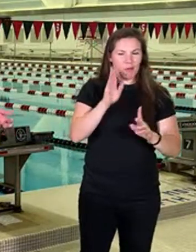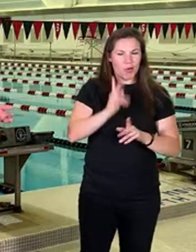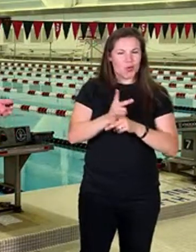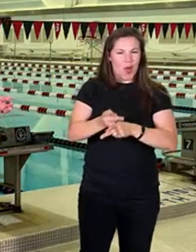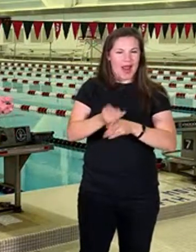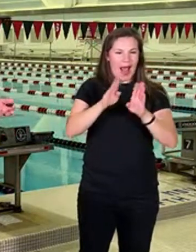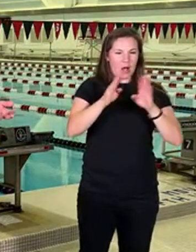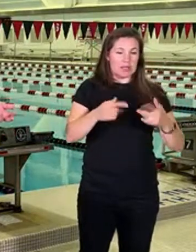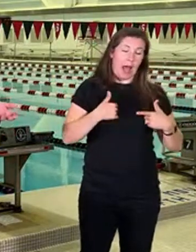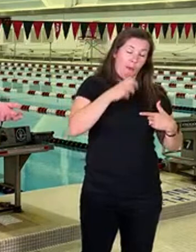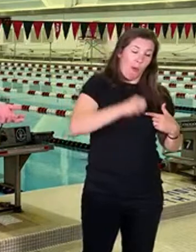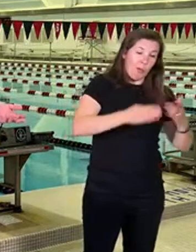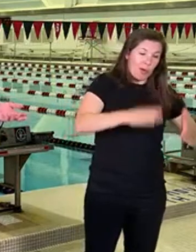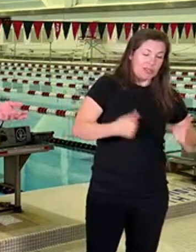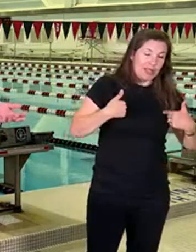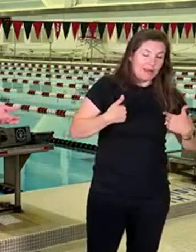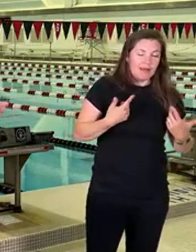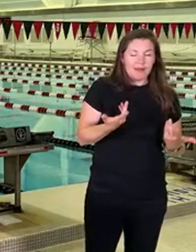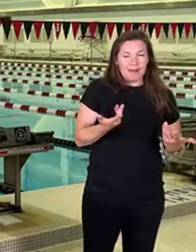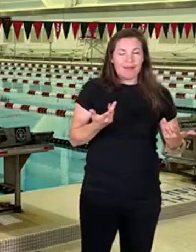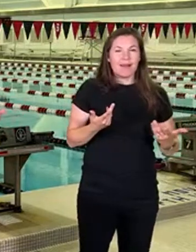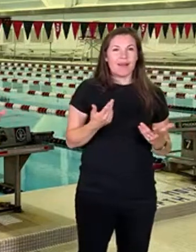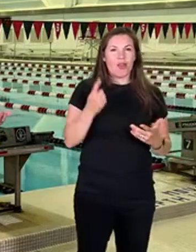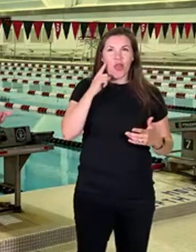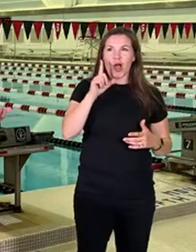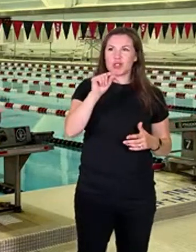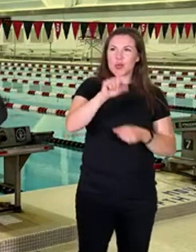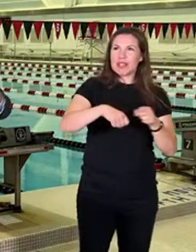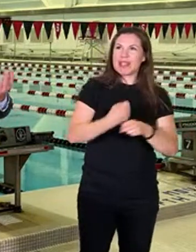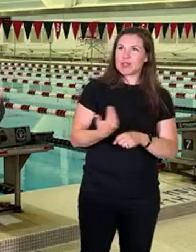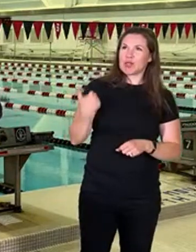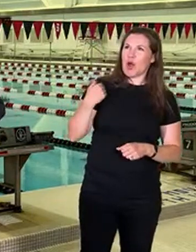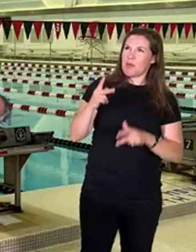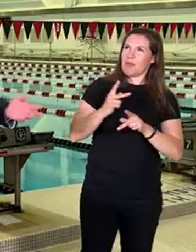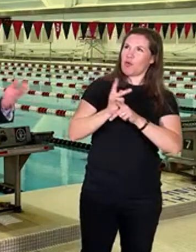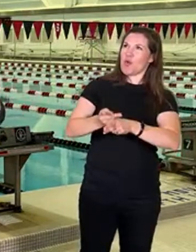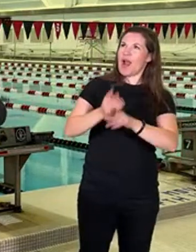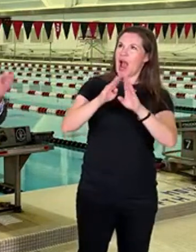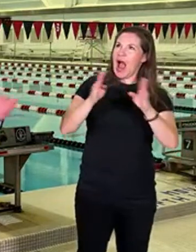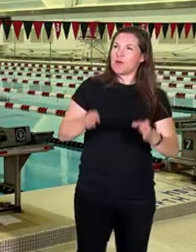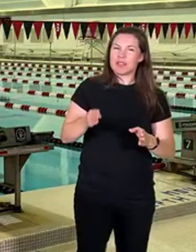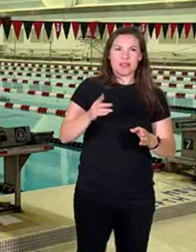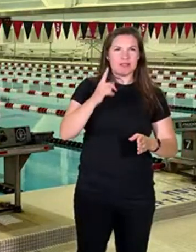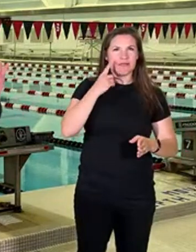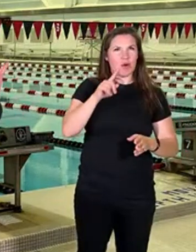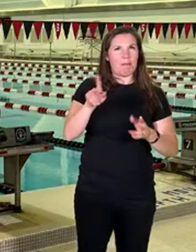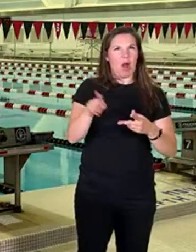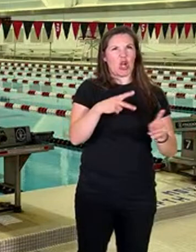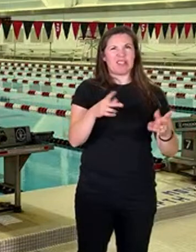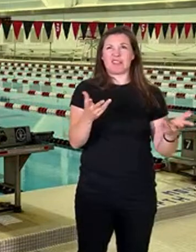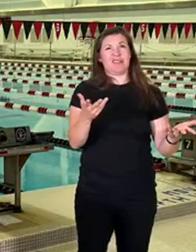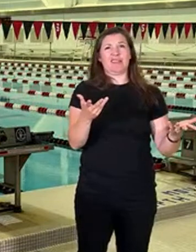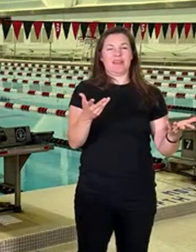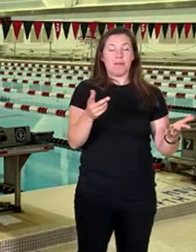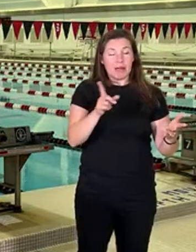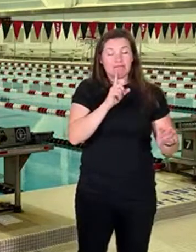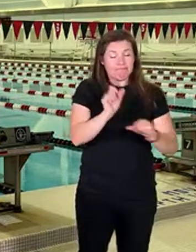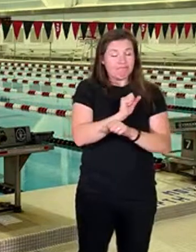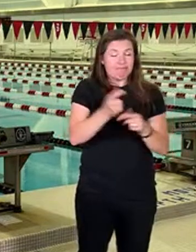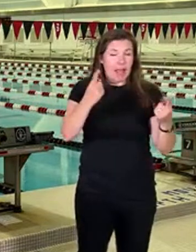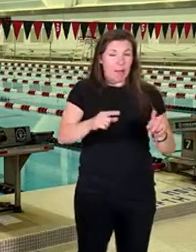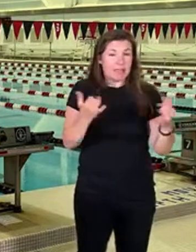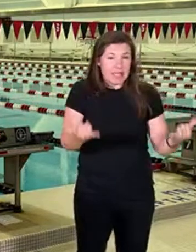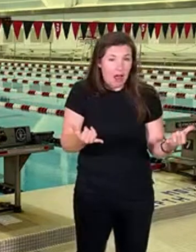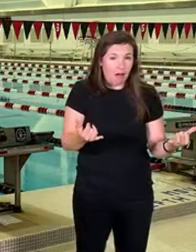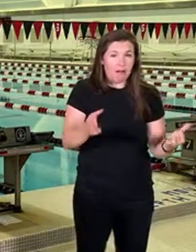houses. I'm old. I would have never thought 20 years ago that people would be renting their houses to others for parties and things like that, but that happens now. And